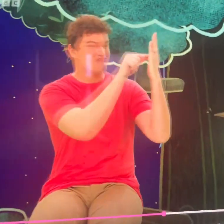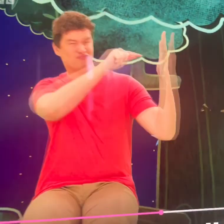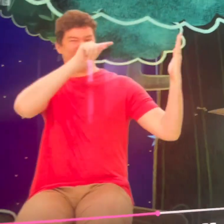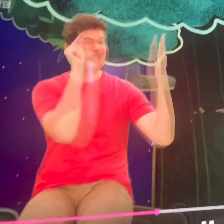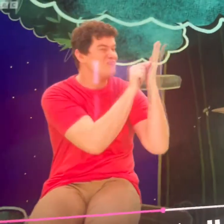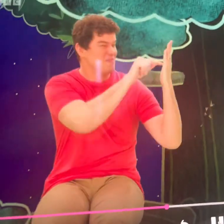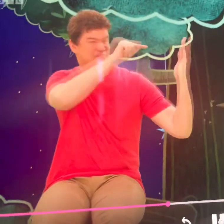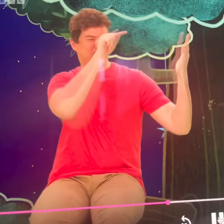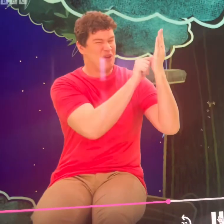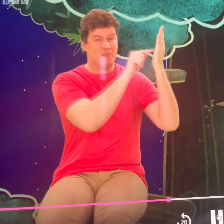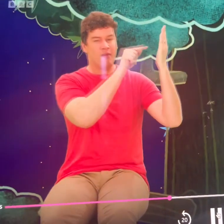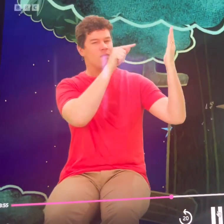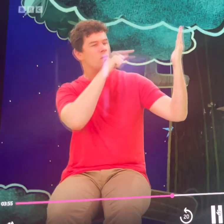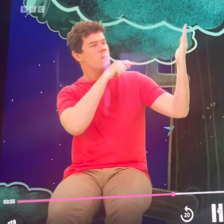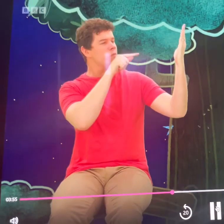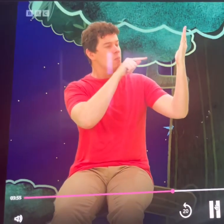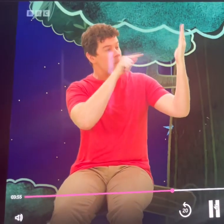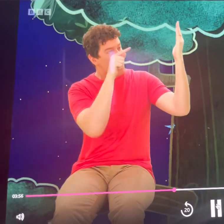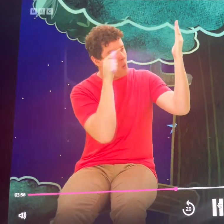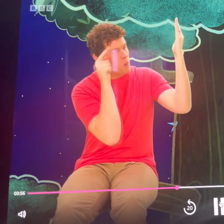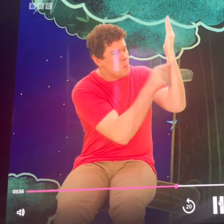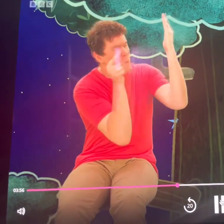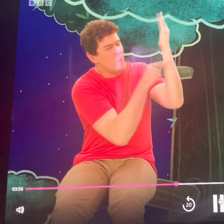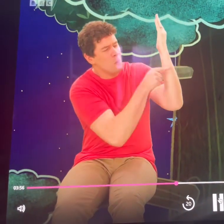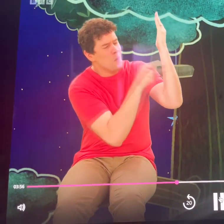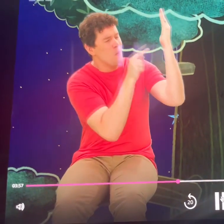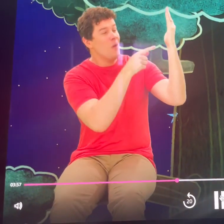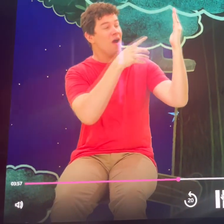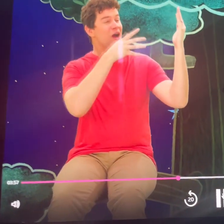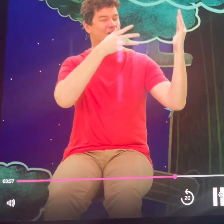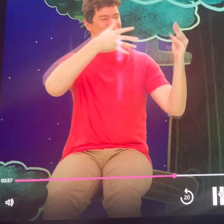A rappity-tappity red-headed woodpecker.